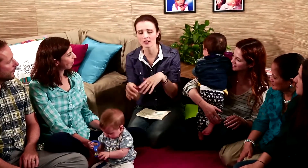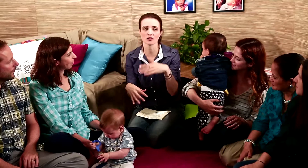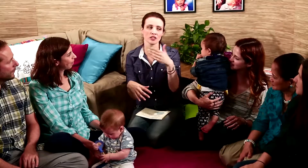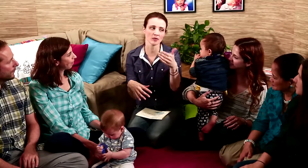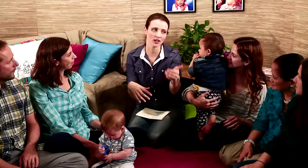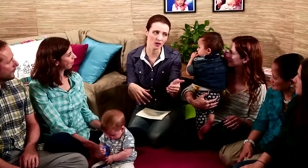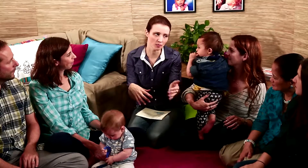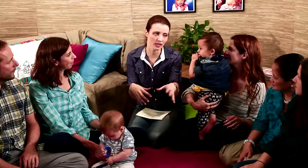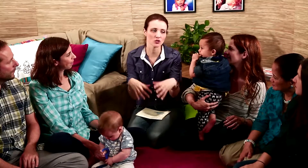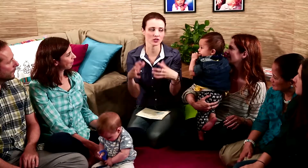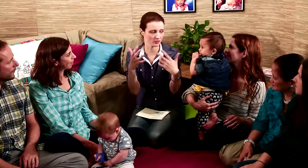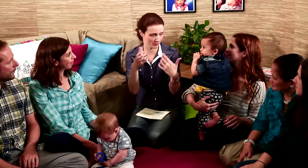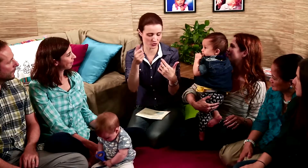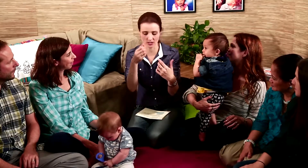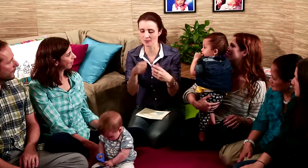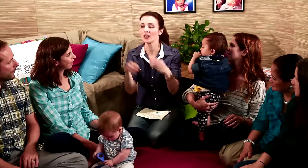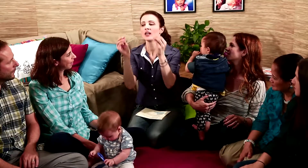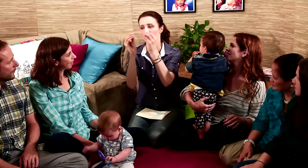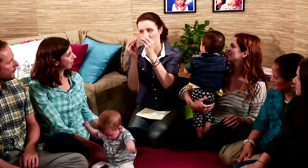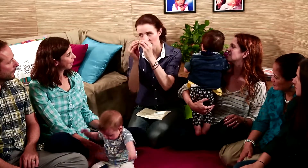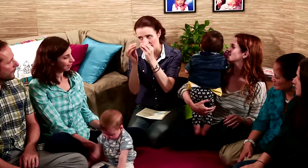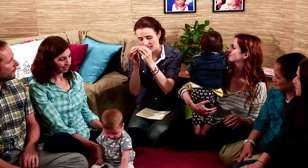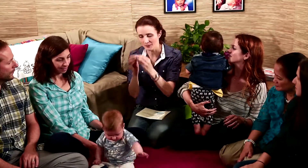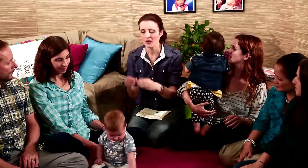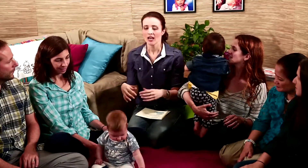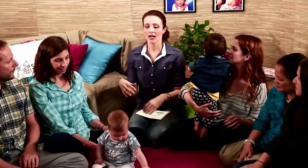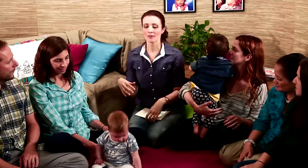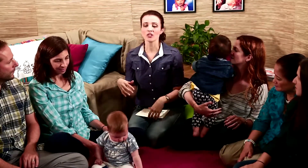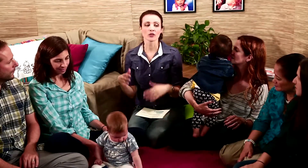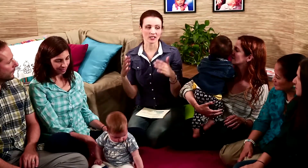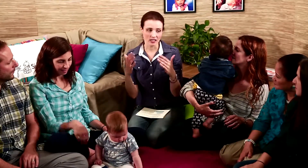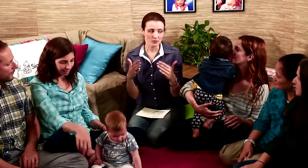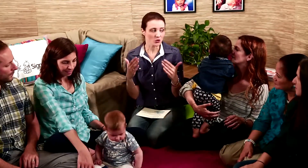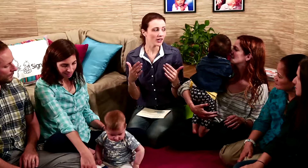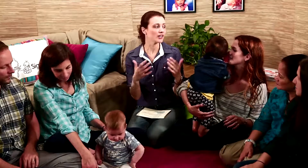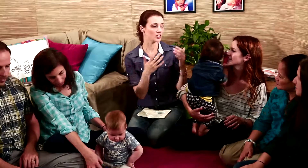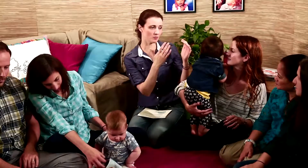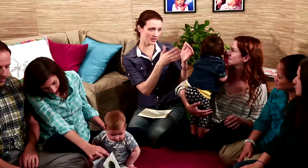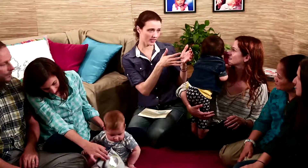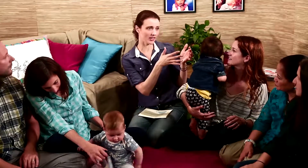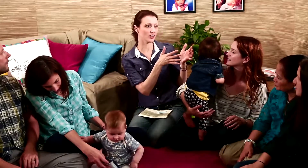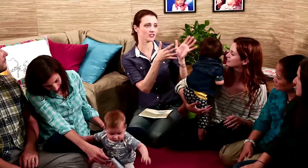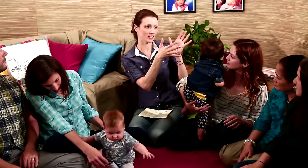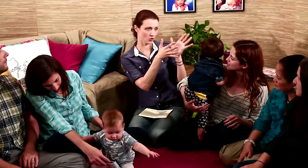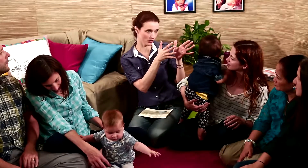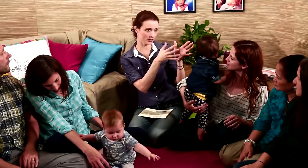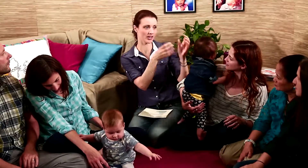feed them again a couple of bites, or if you're nursing them, then you do the sign again. And you want to keep trying to make that eye contact, hold their